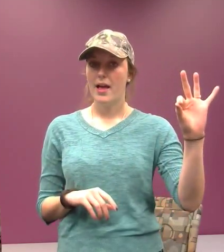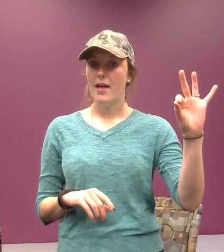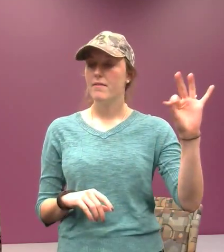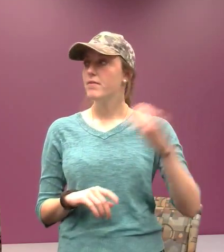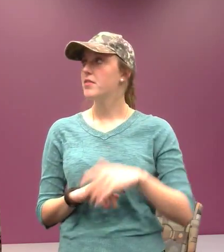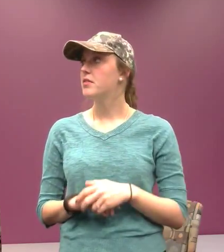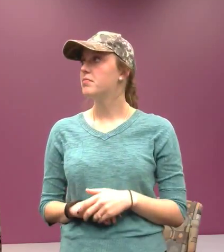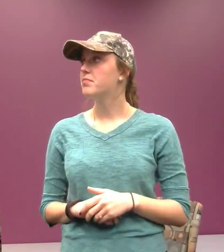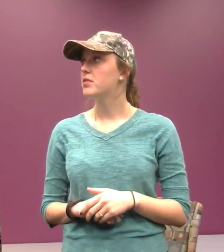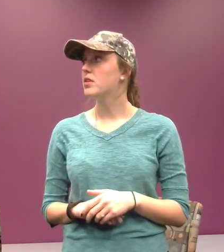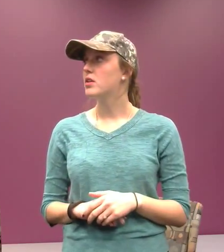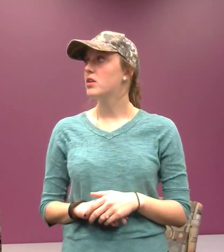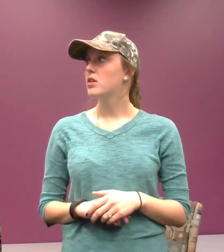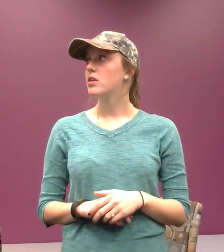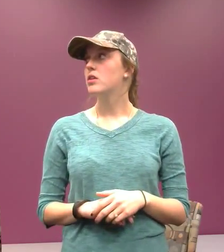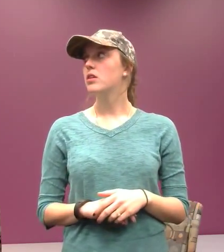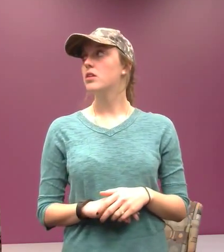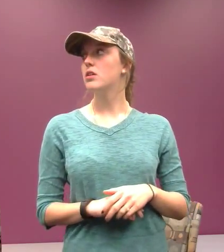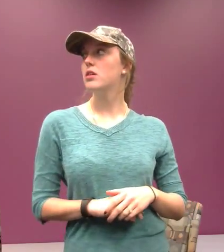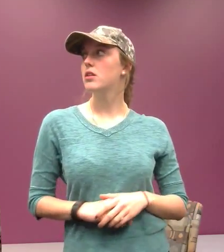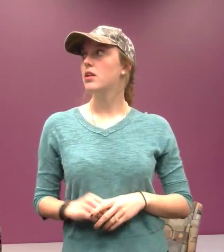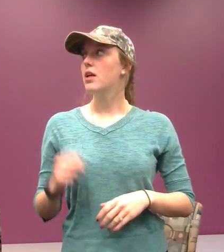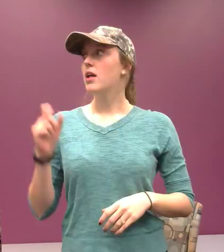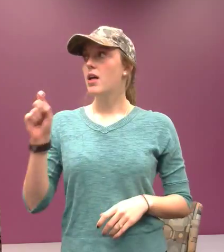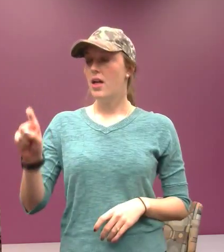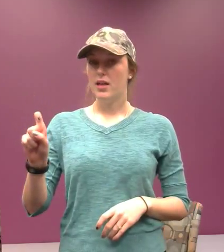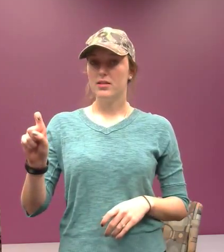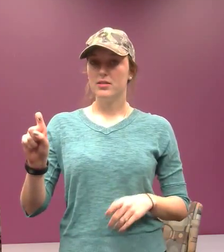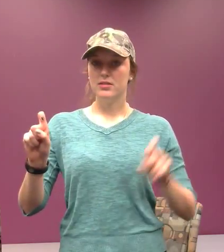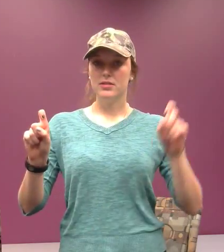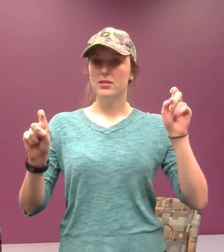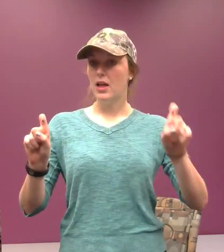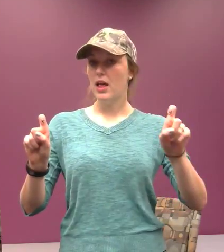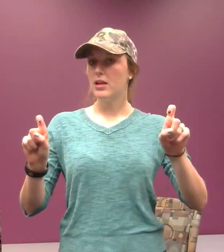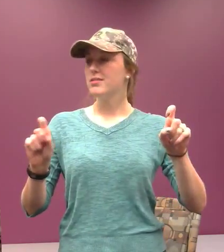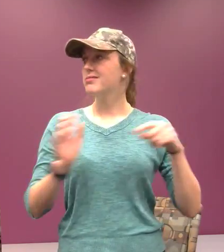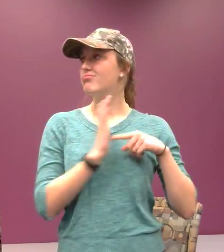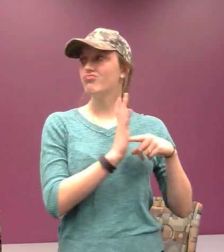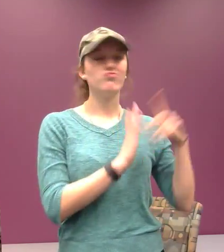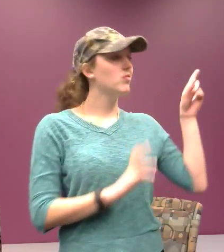things multiply to give me x squared. So hopefully that's actually x.